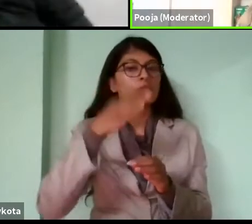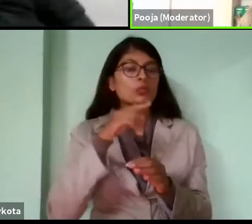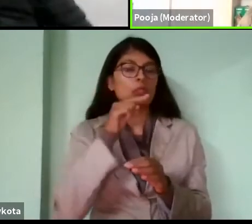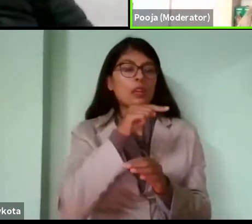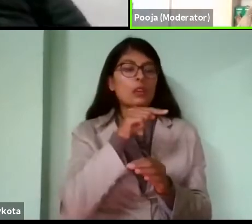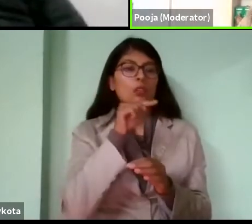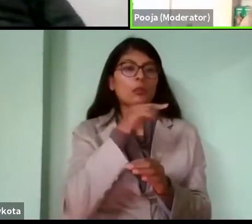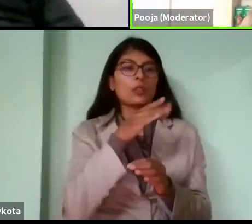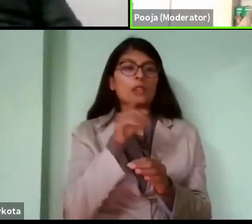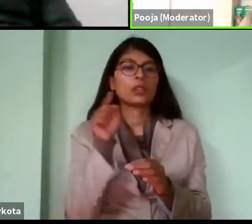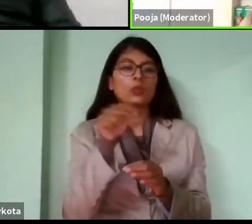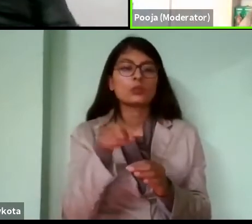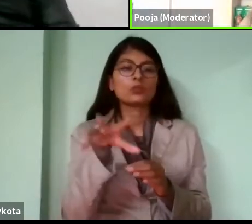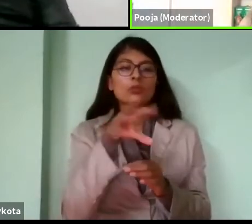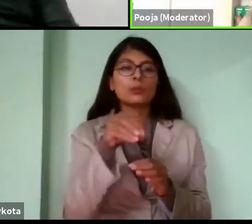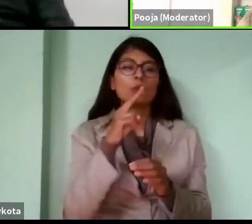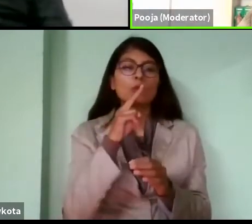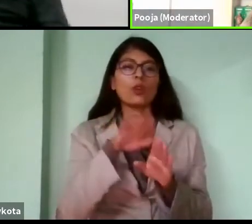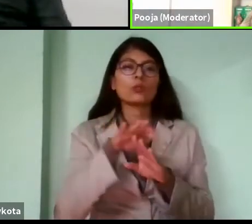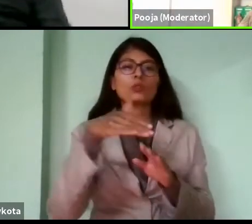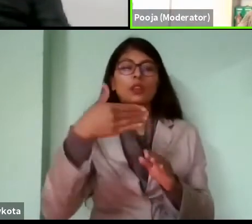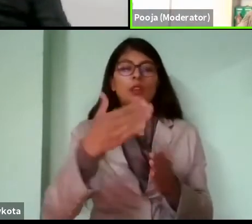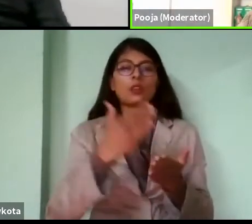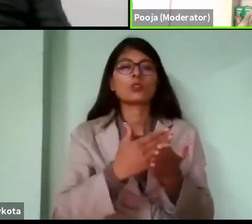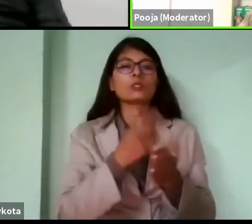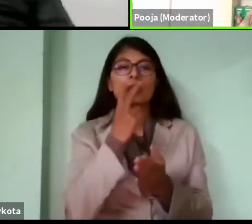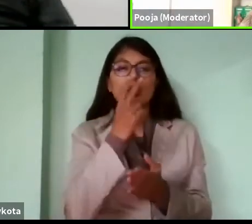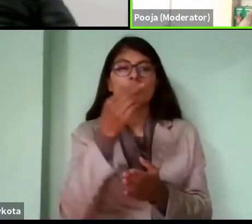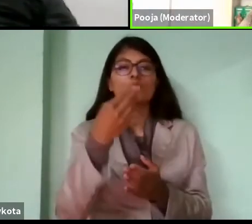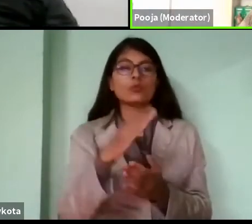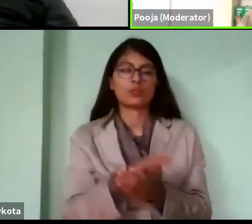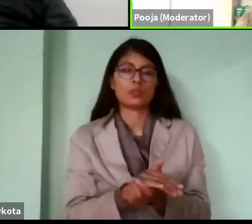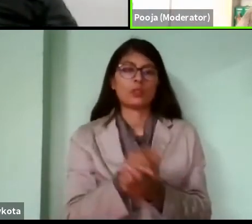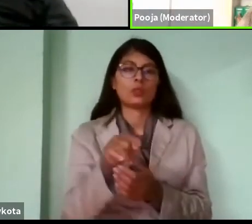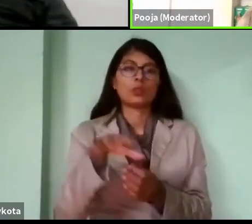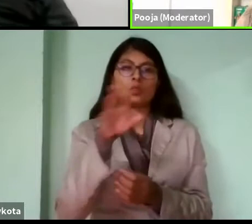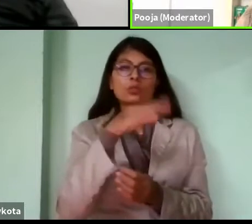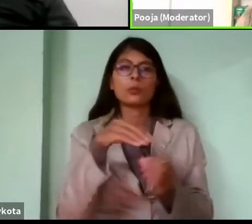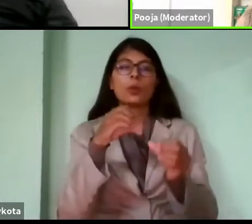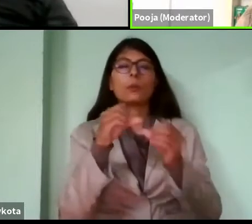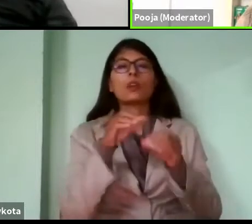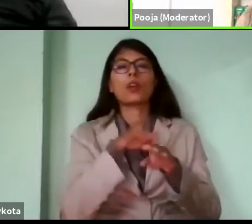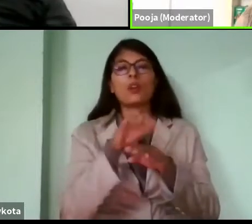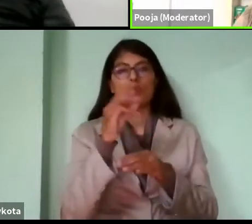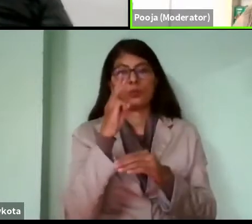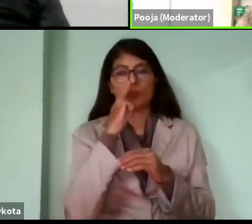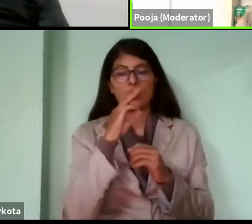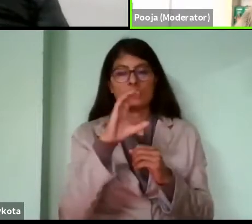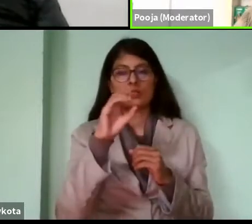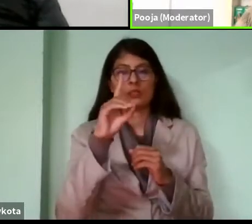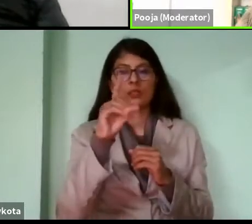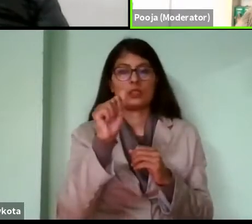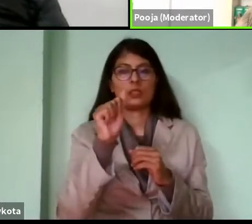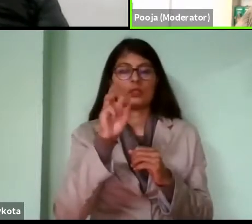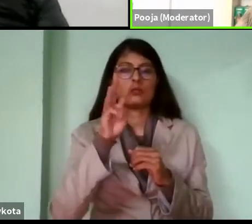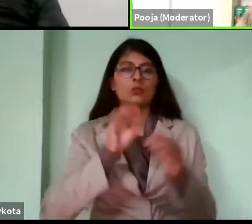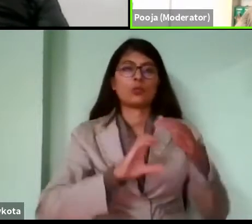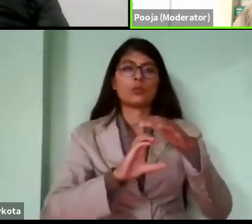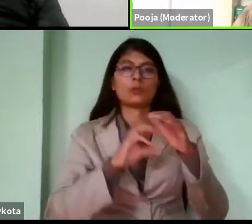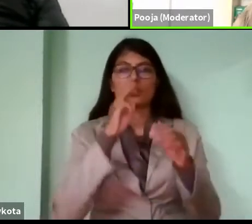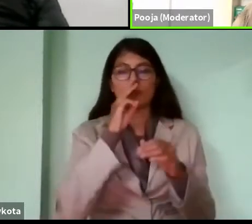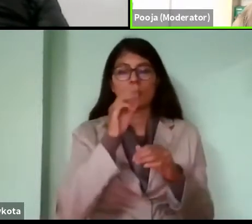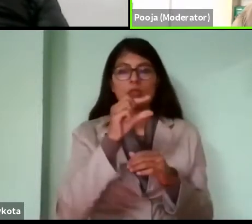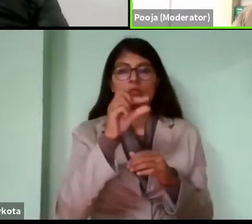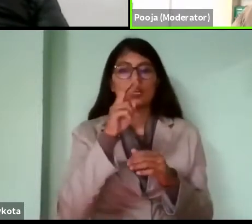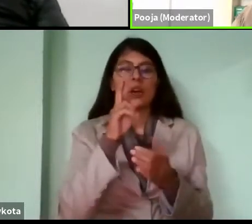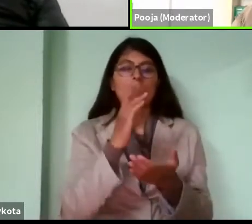at accountability in this process of the CEDAW committee and in the way the GR was drafted and